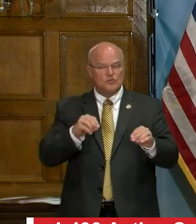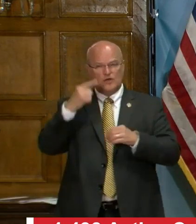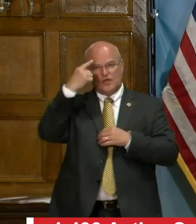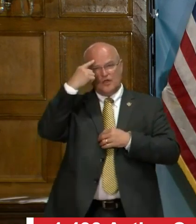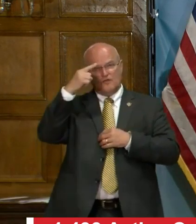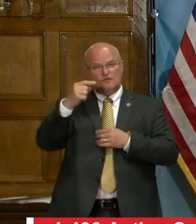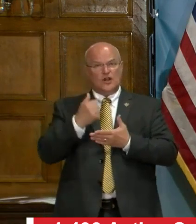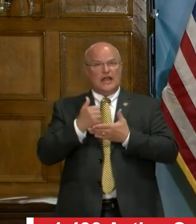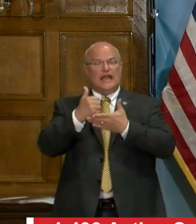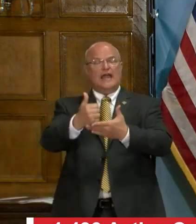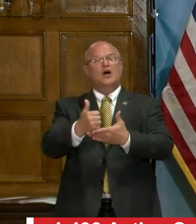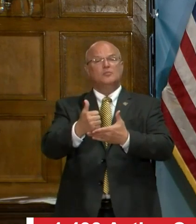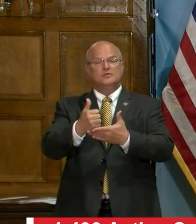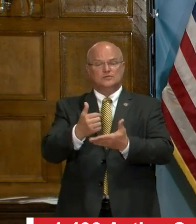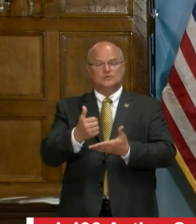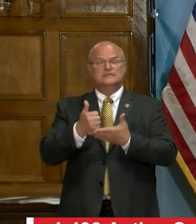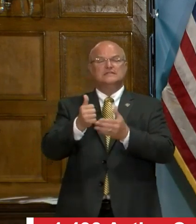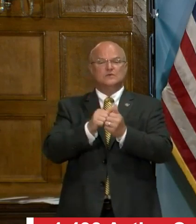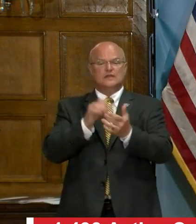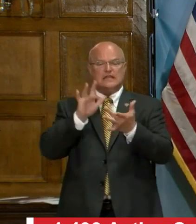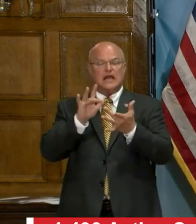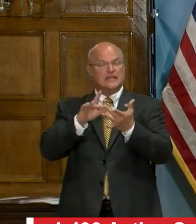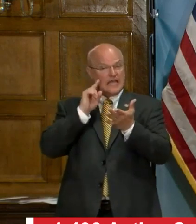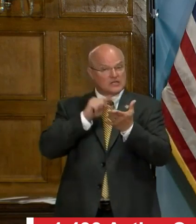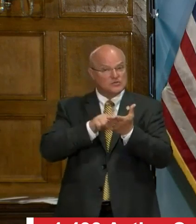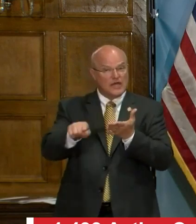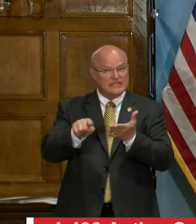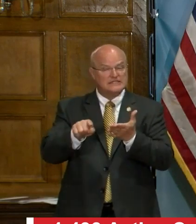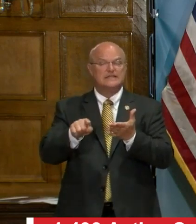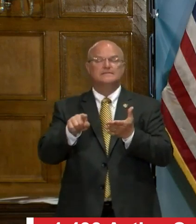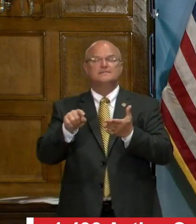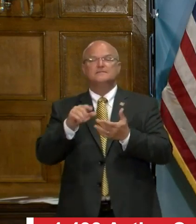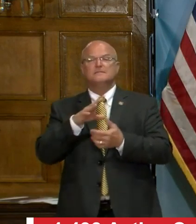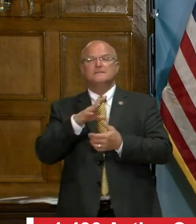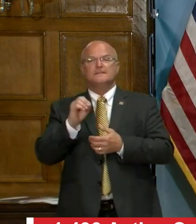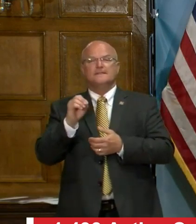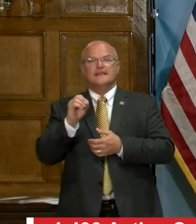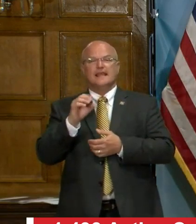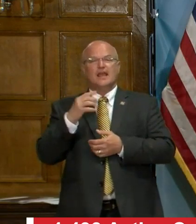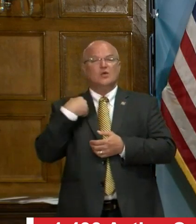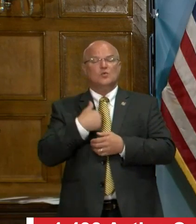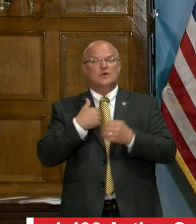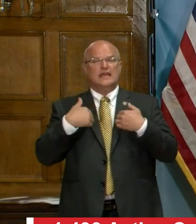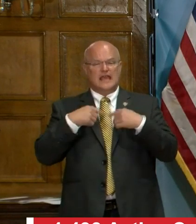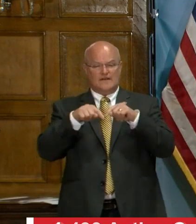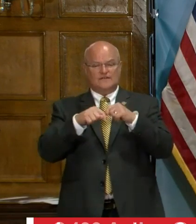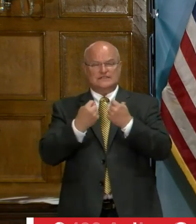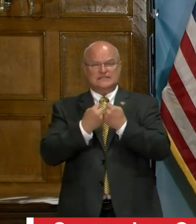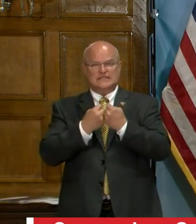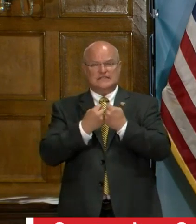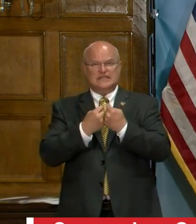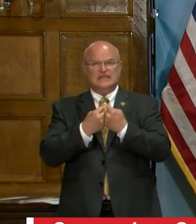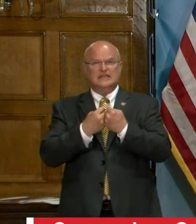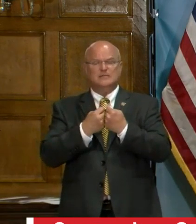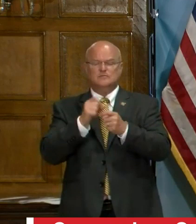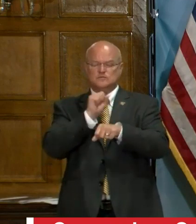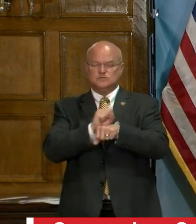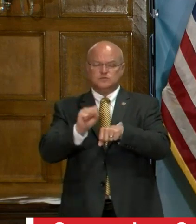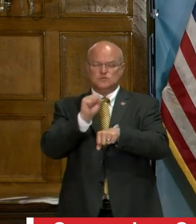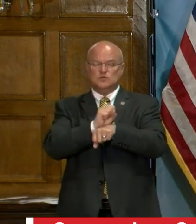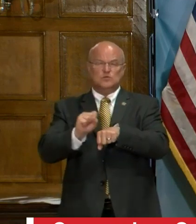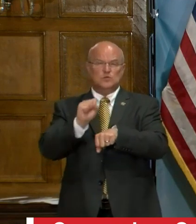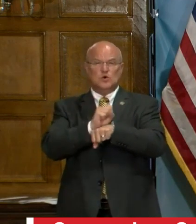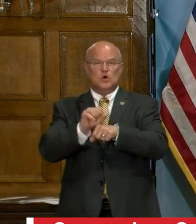for helping to assist with contact tracing, et cetera. And we've got a team, an informatics working